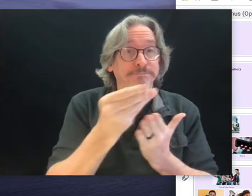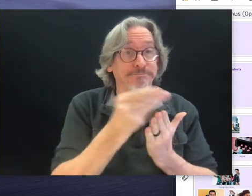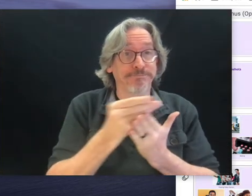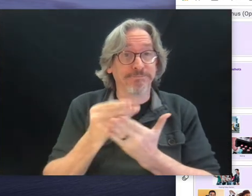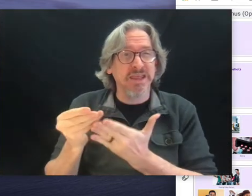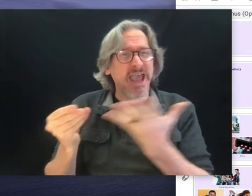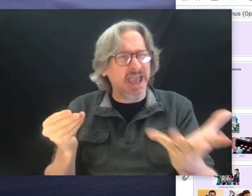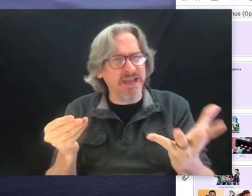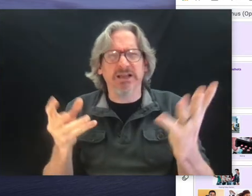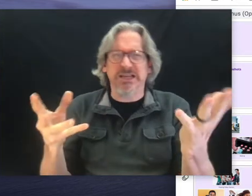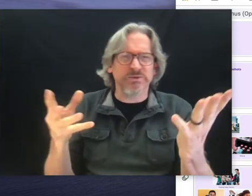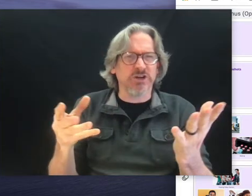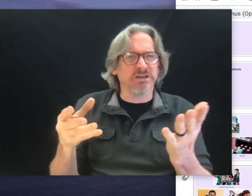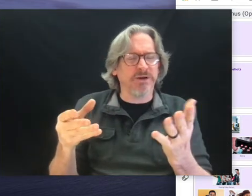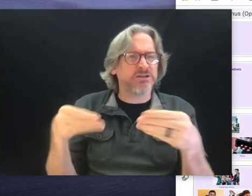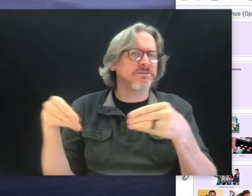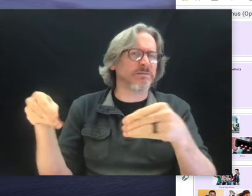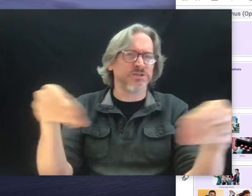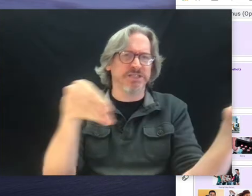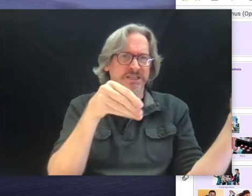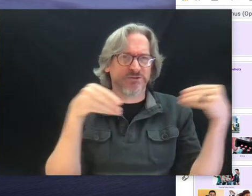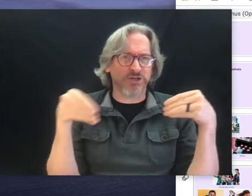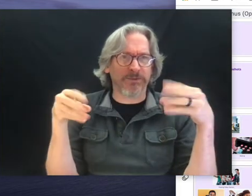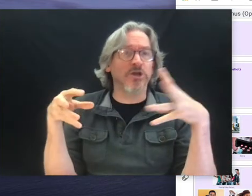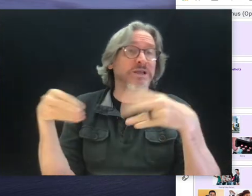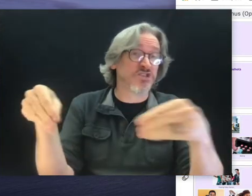Shopping. And in class, we've talked about, sometimes